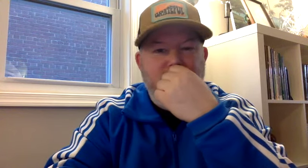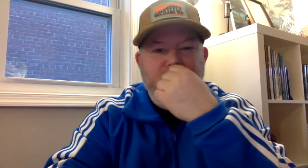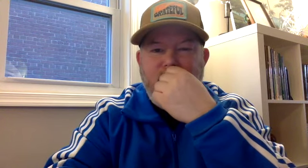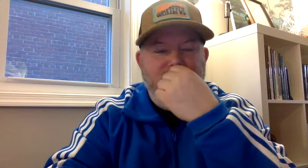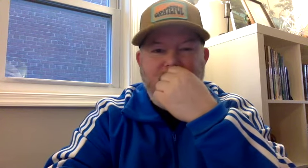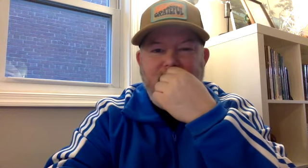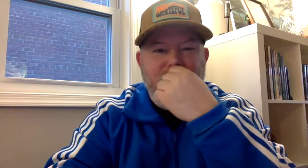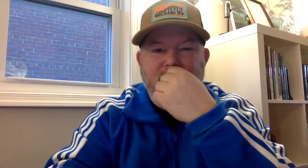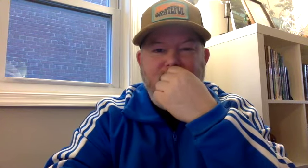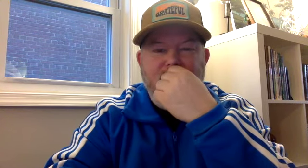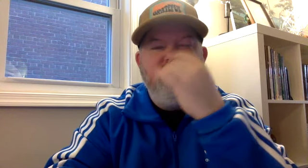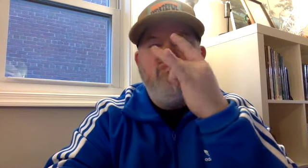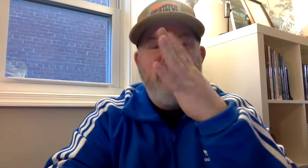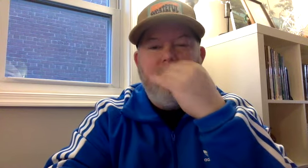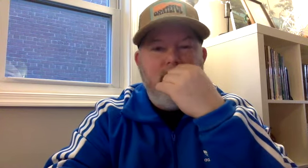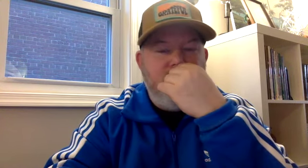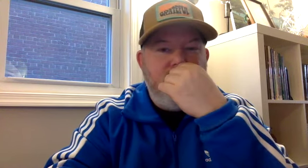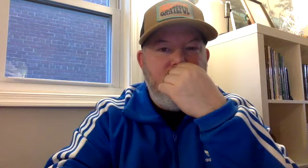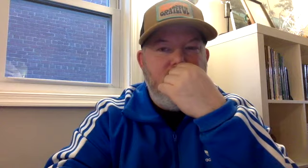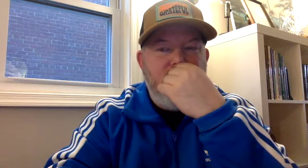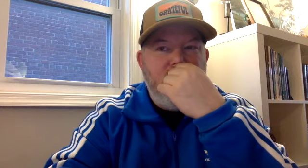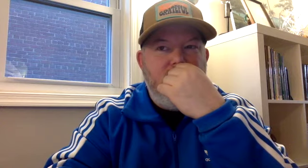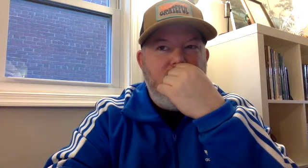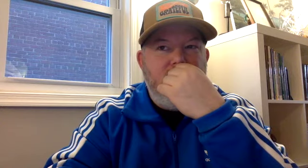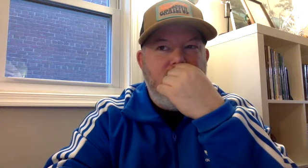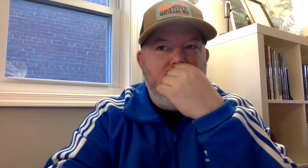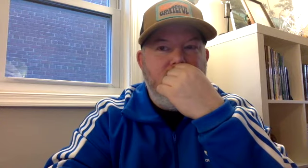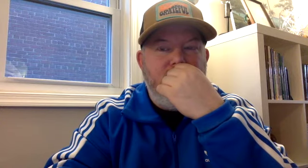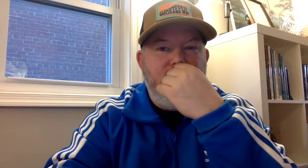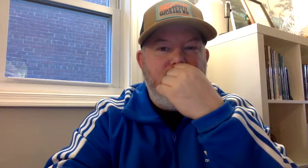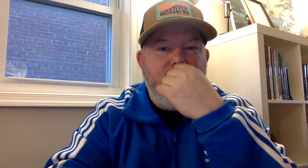You sound like you're far away. Where are you?